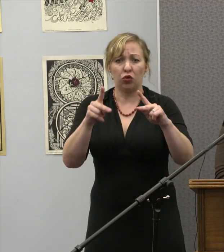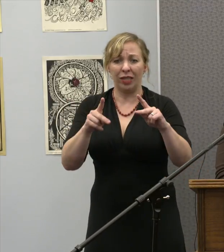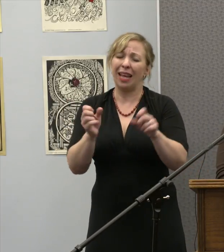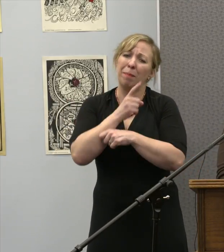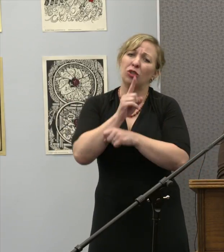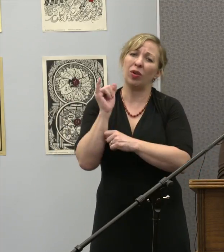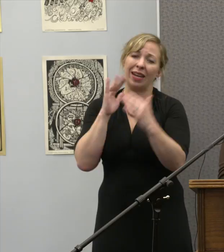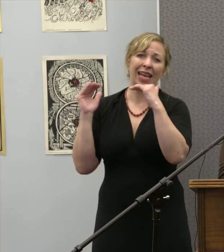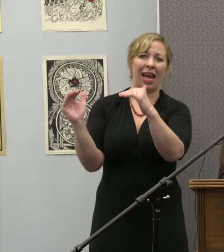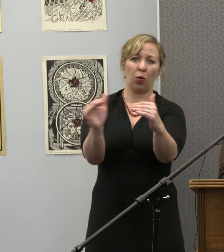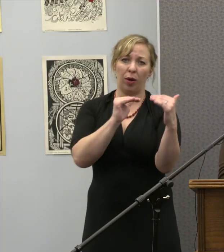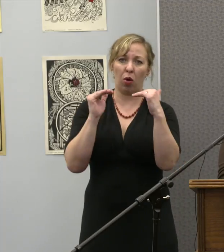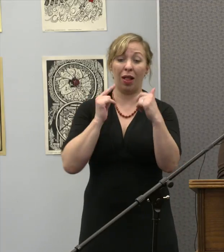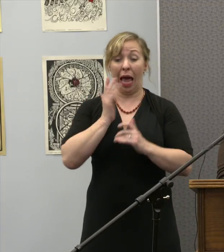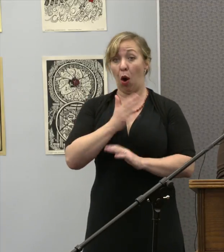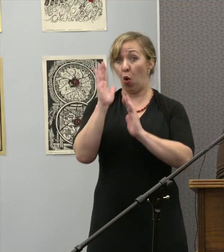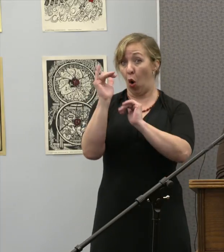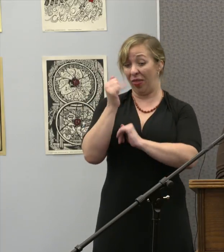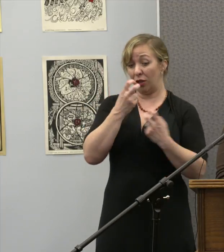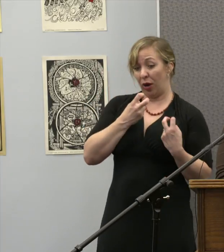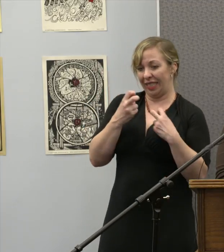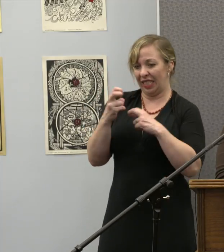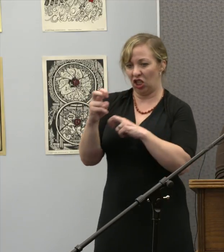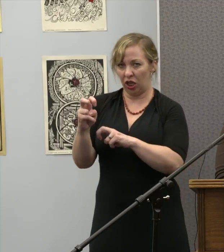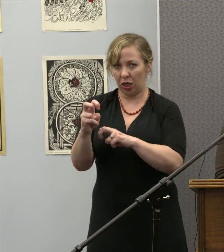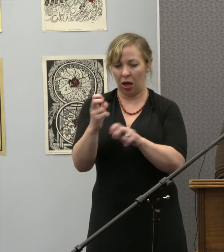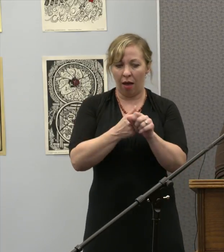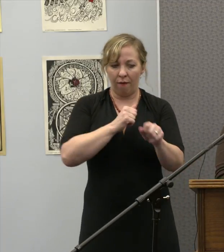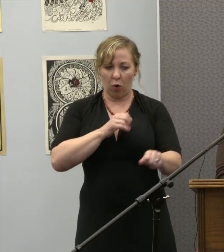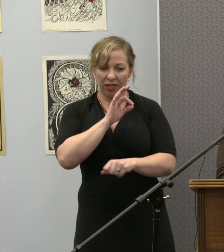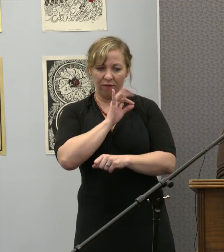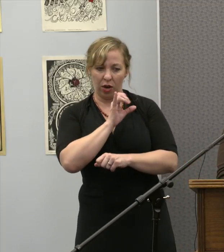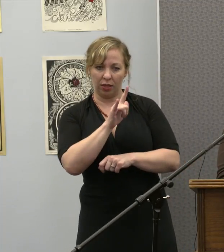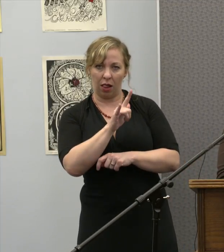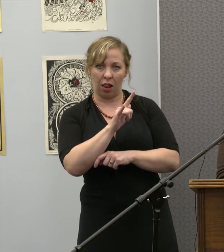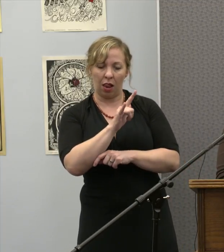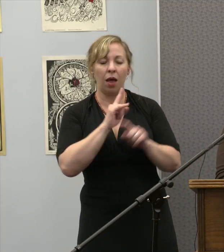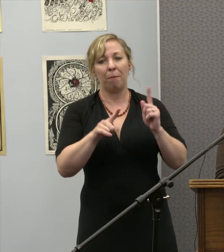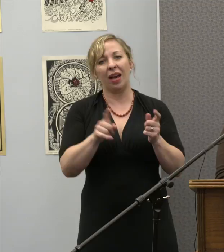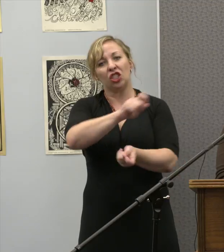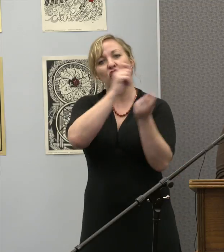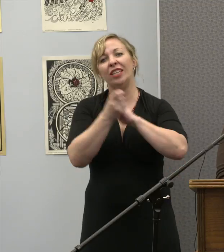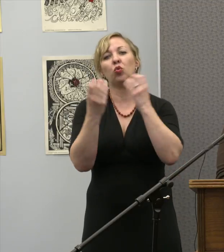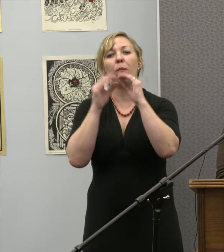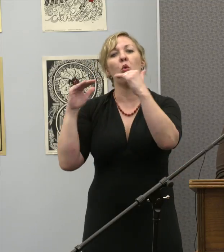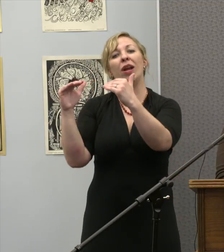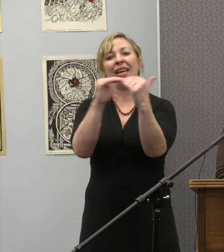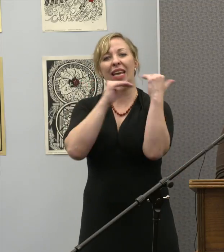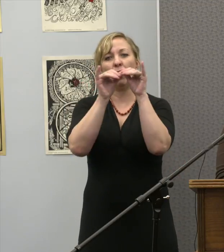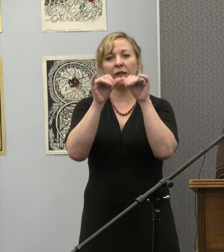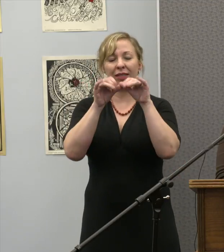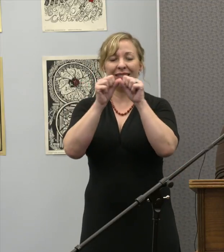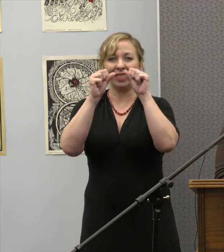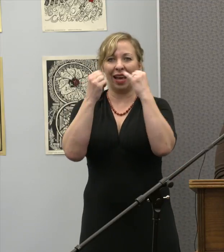equitably. It's our hope that this transition will not only move us away from fossil fuels, but also to a more equal society that dismantles systems